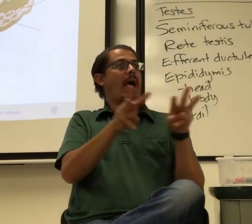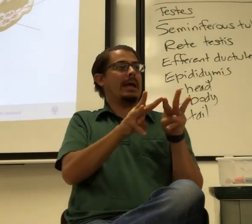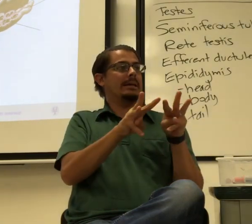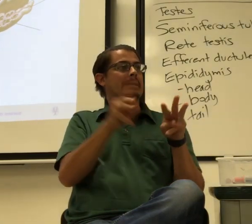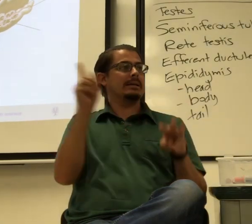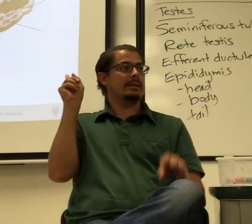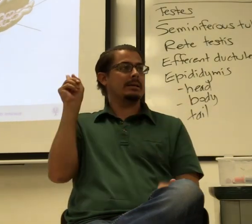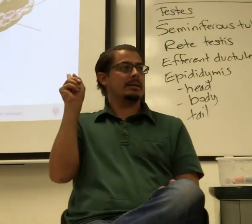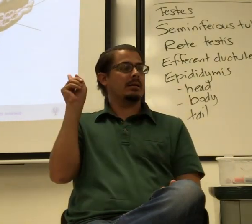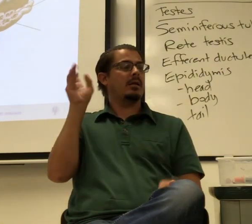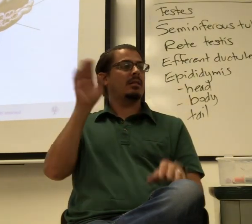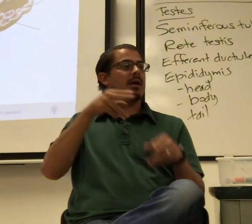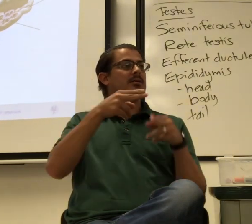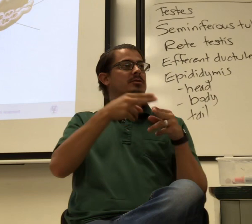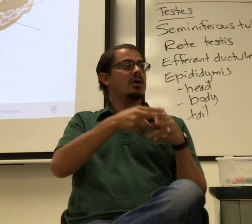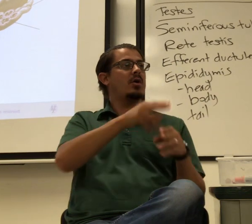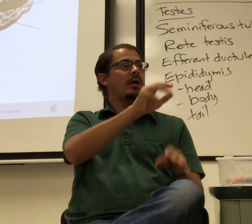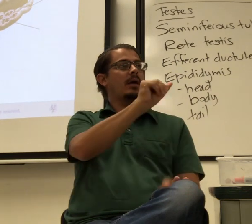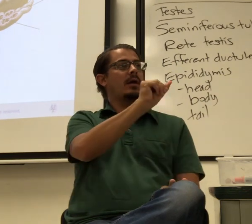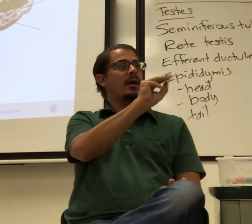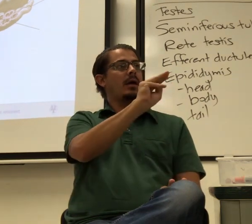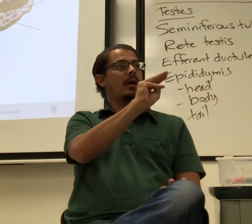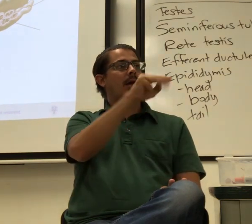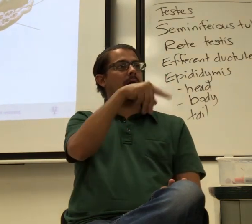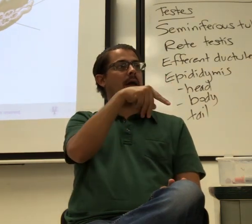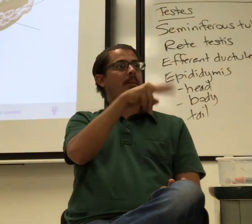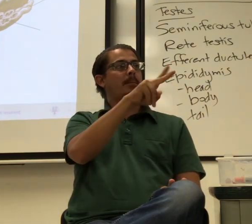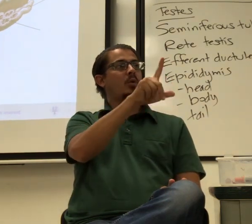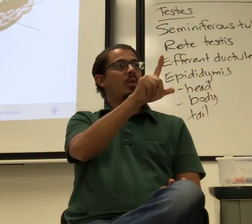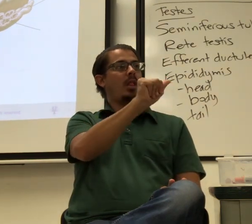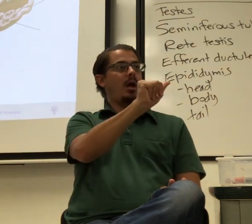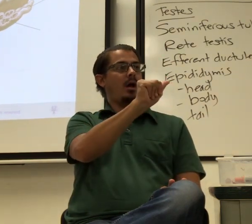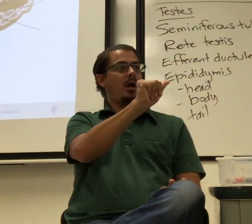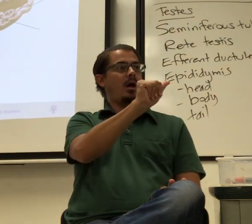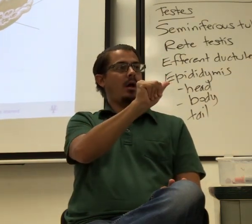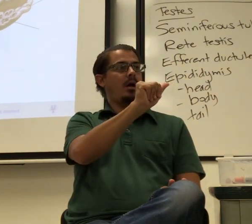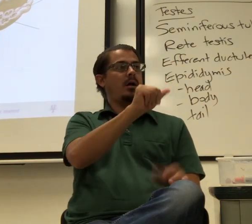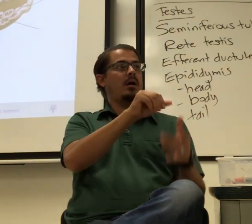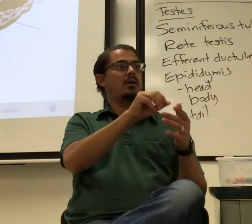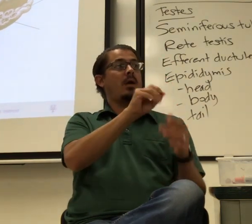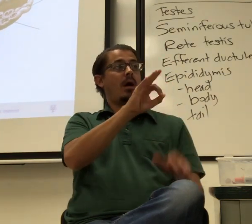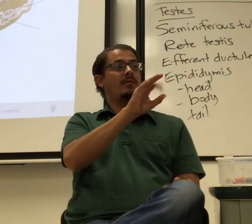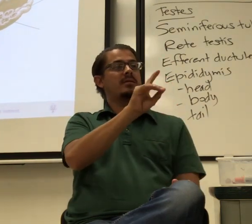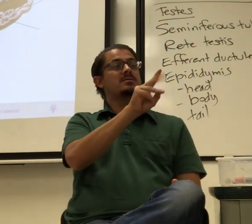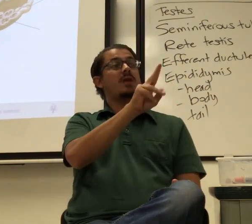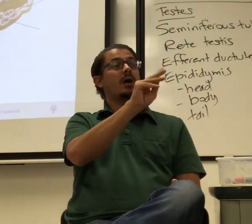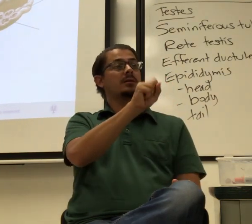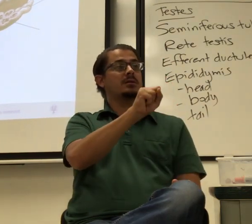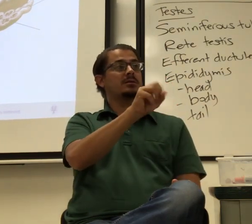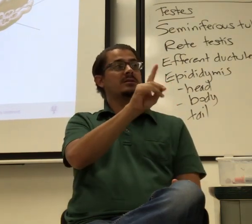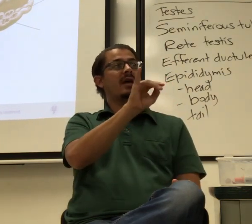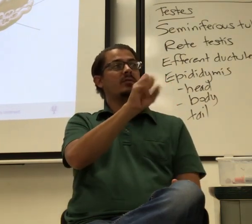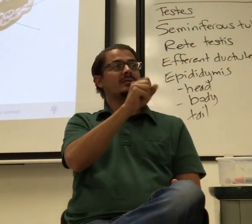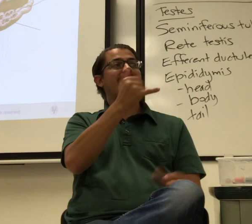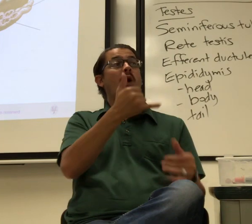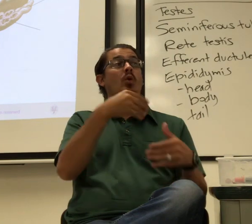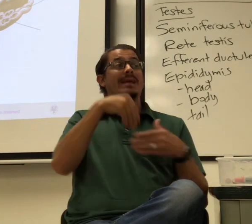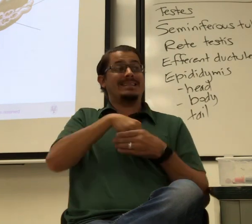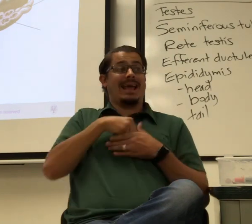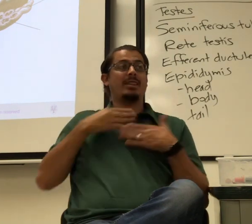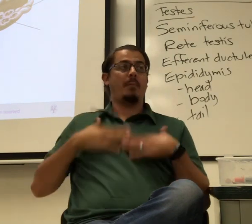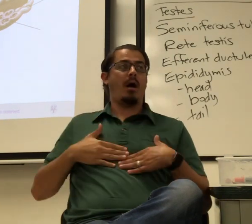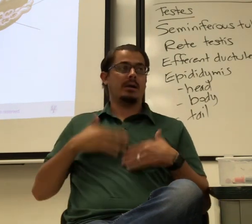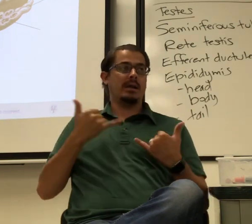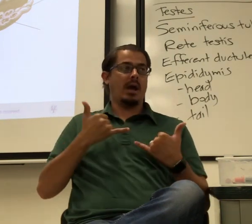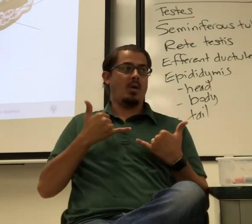Right there. This is called the ampulla of the ductus deferens. So we've gone inside the body cavity now,